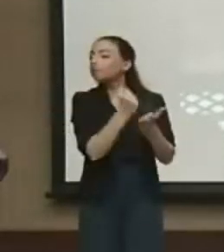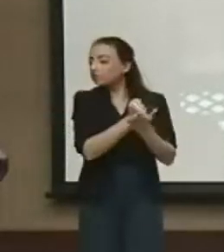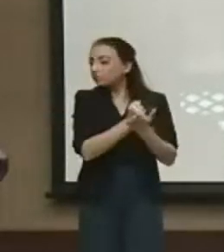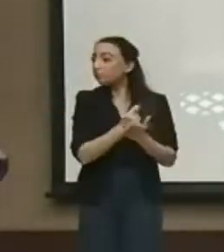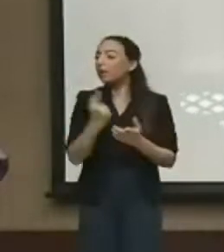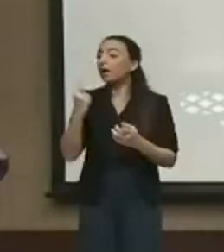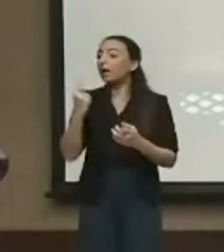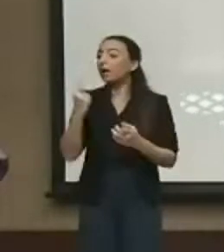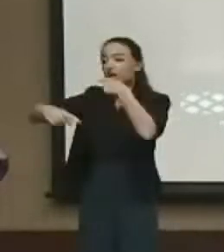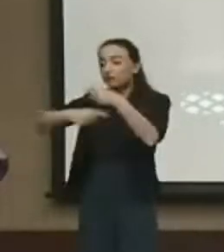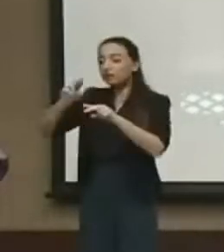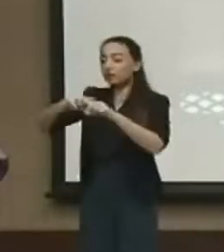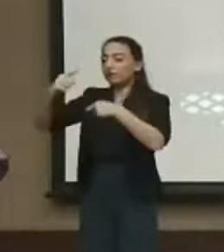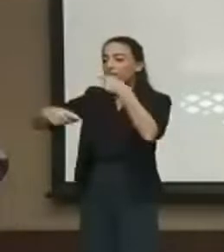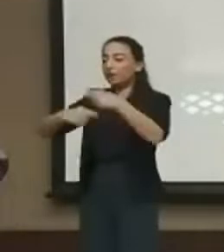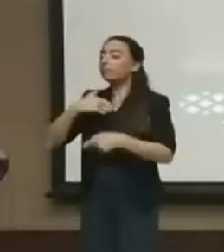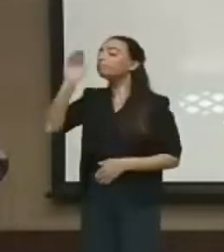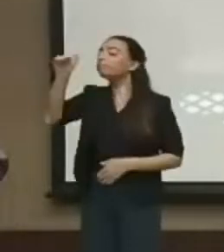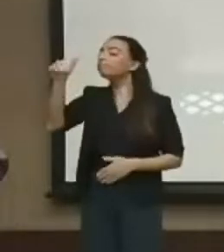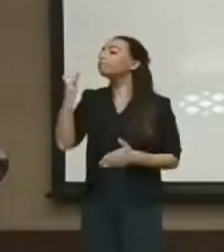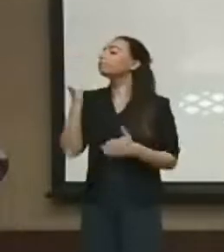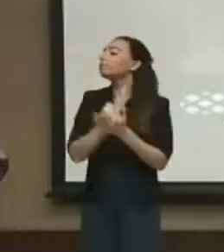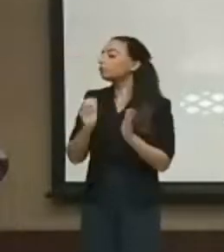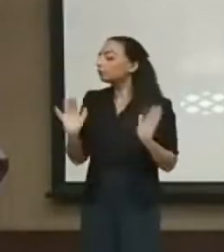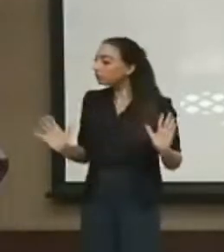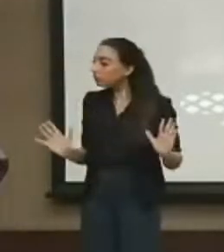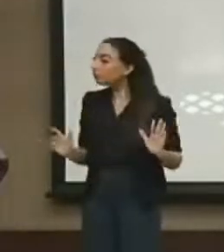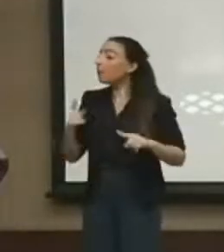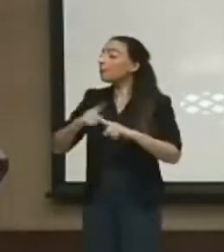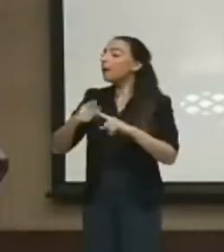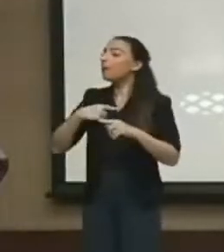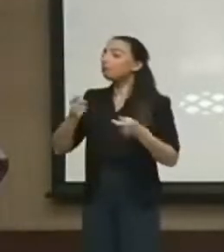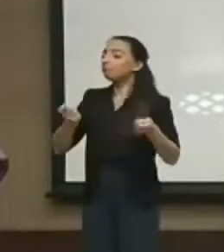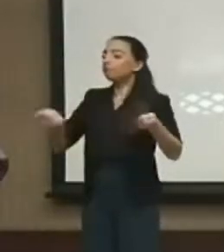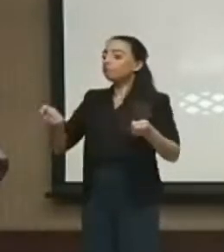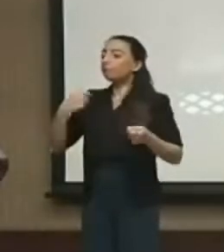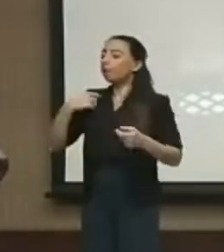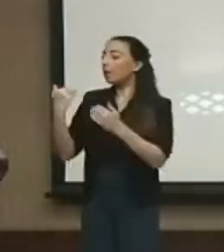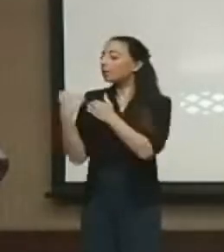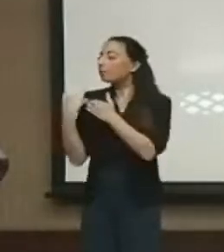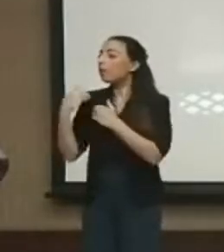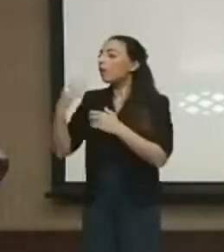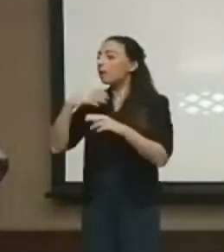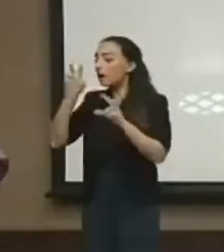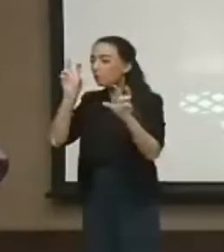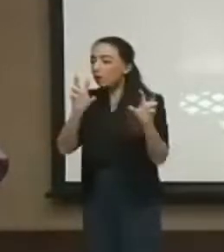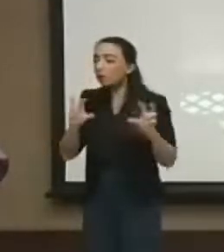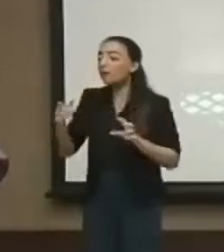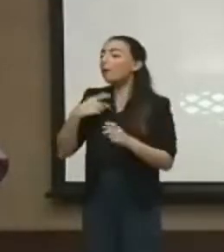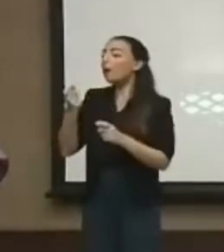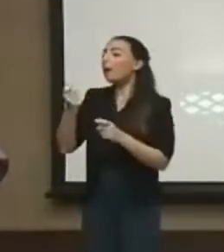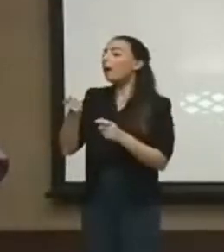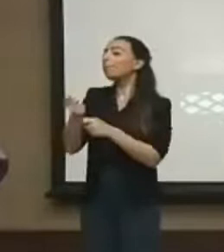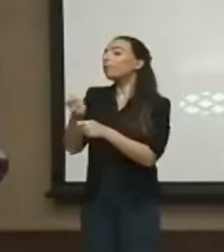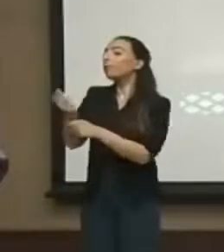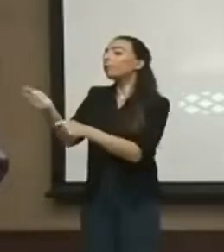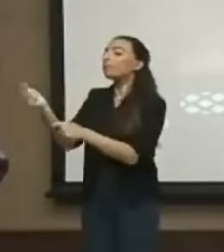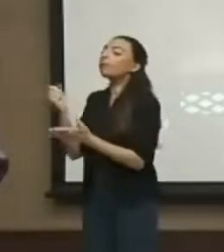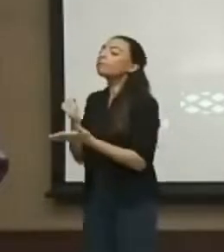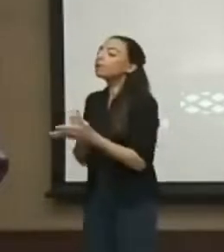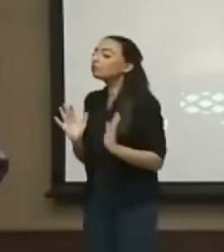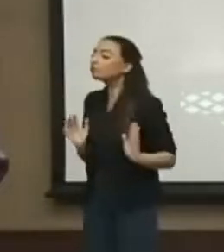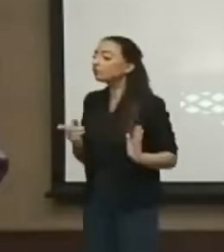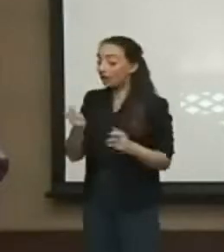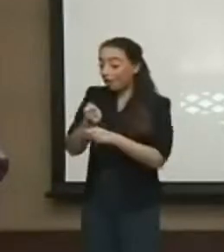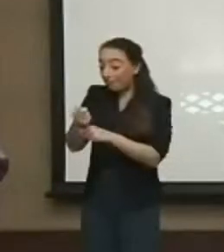accountable. And with monitoring, we need incentives. And that is what we